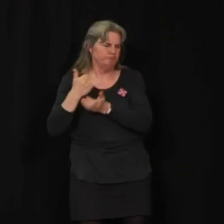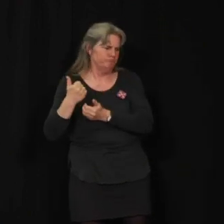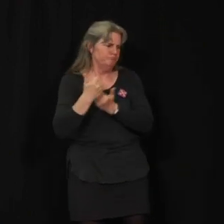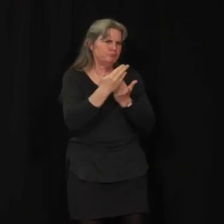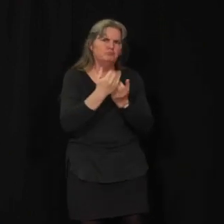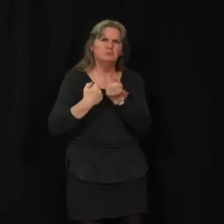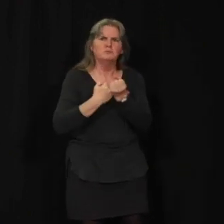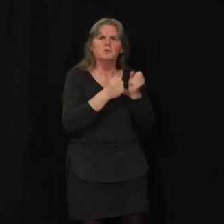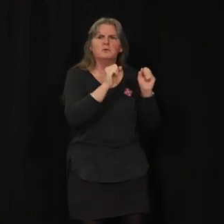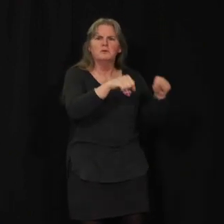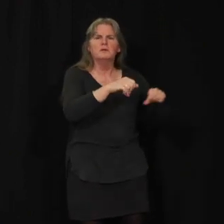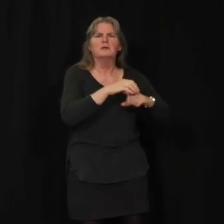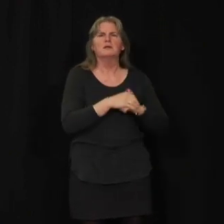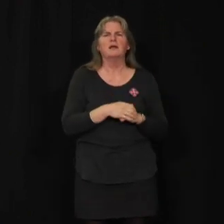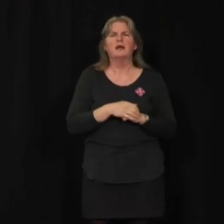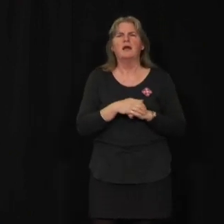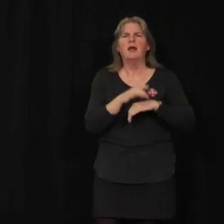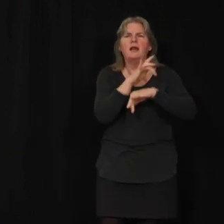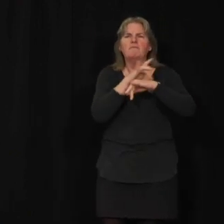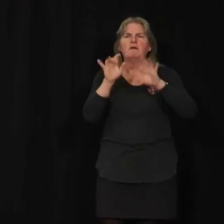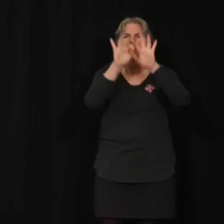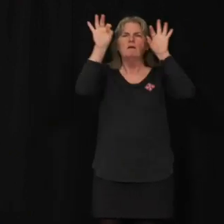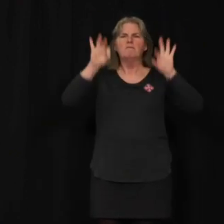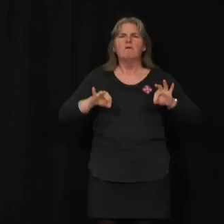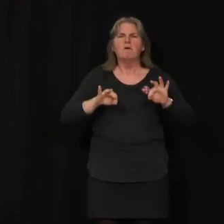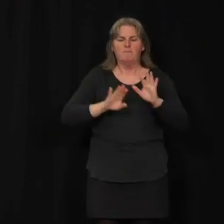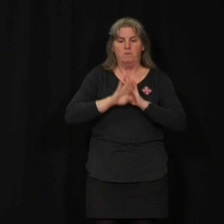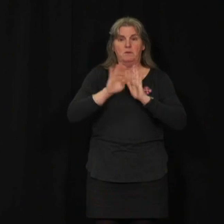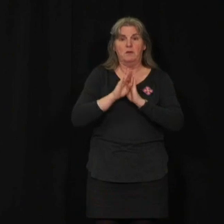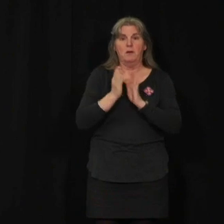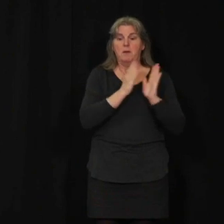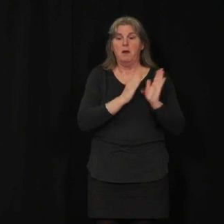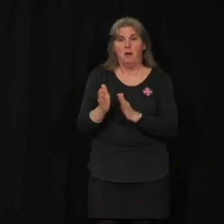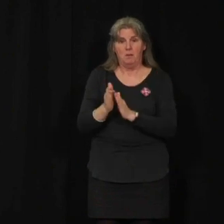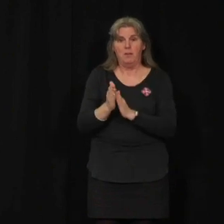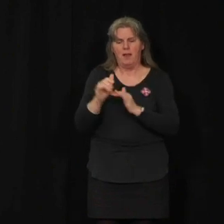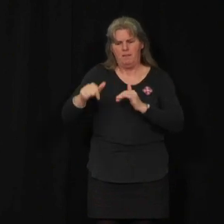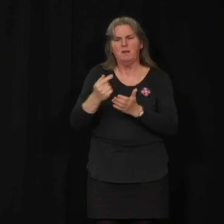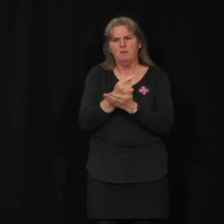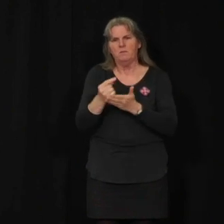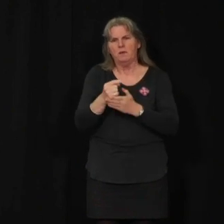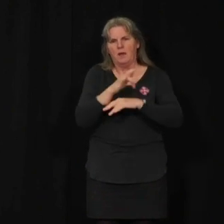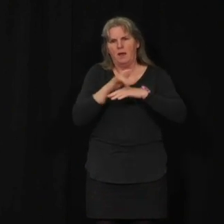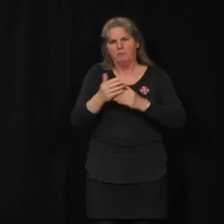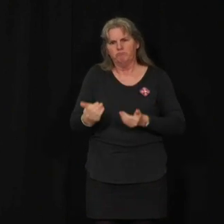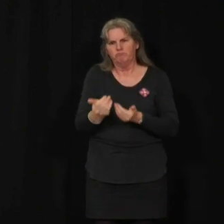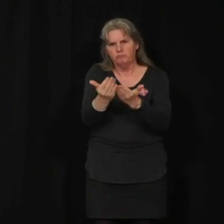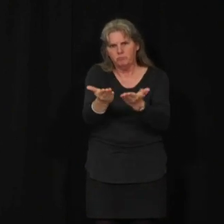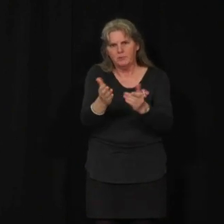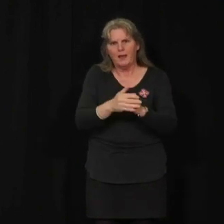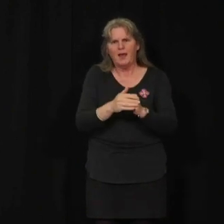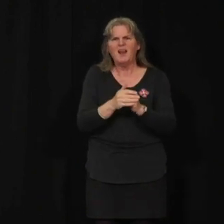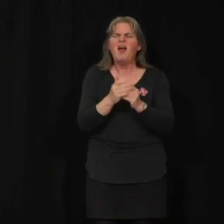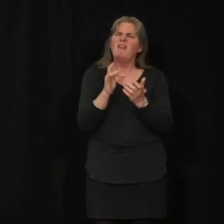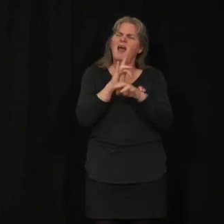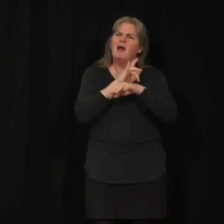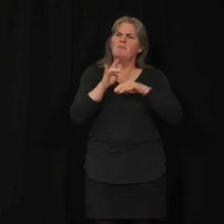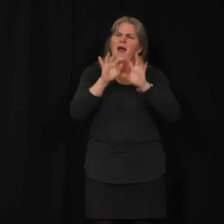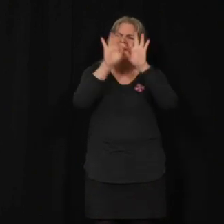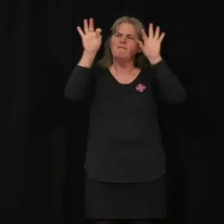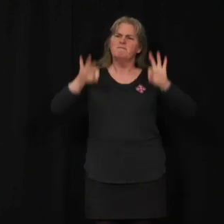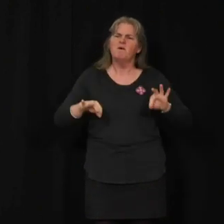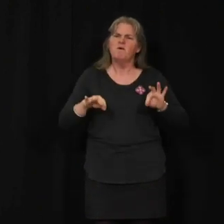that. Templates for operating plans will be available this week. The template is intended to